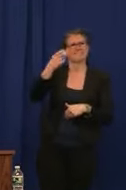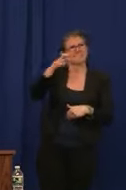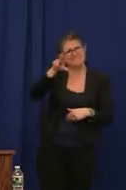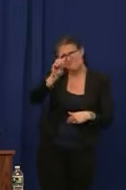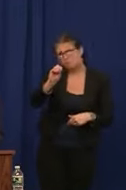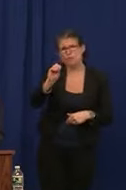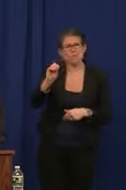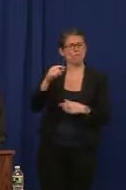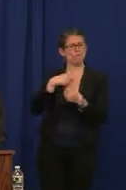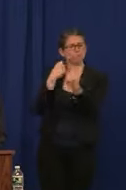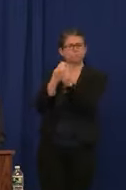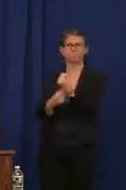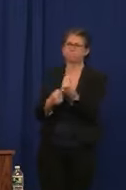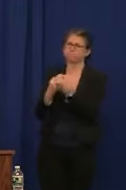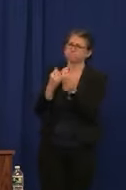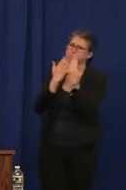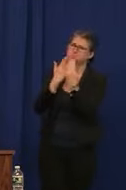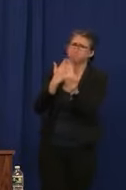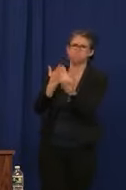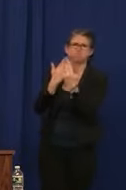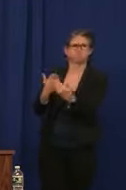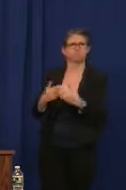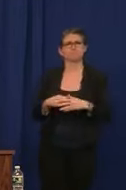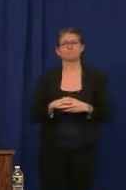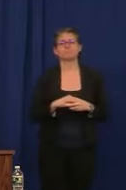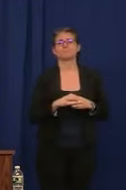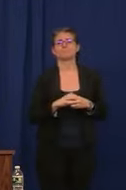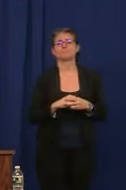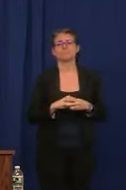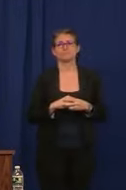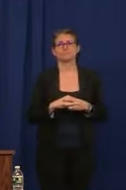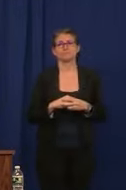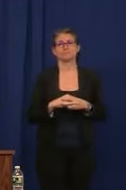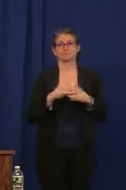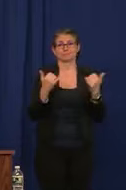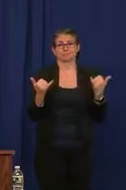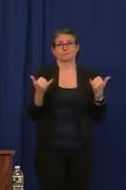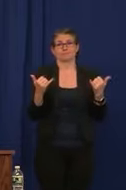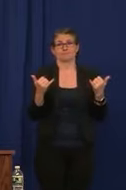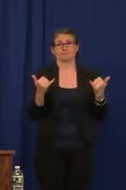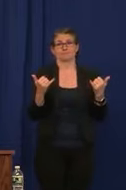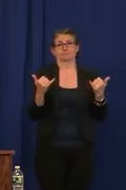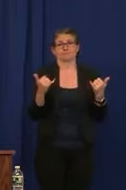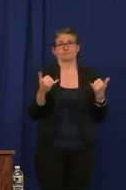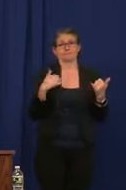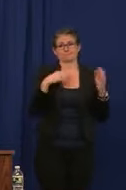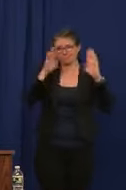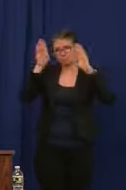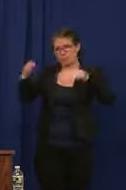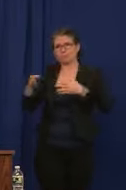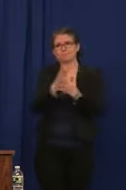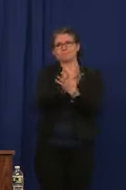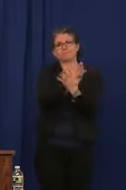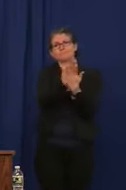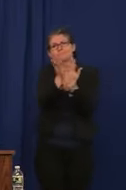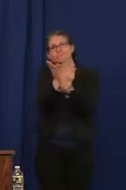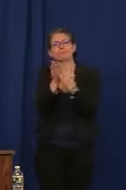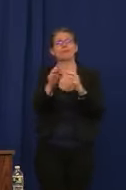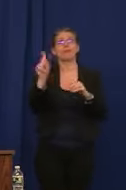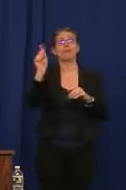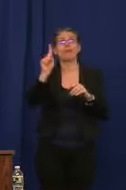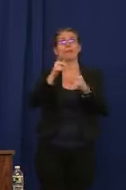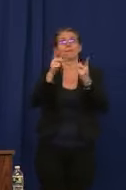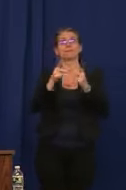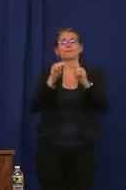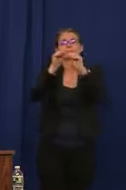I'd like to turn next to provide an update on some of the outbreaks that we are tracking in long-term care facilities across the state.